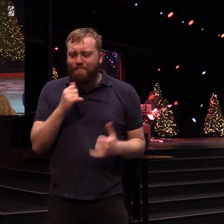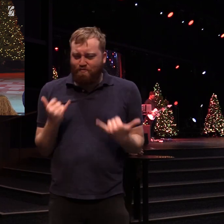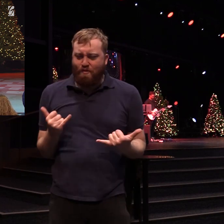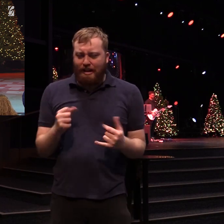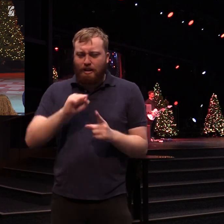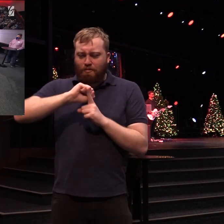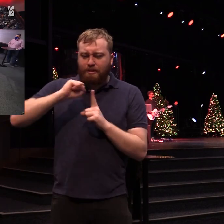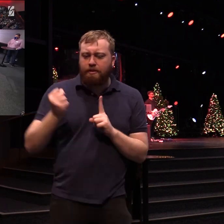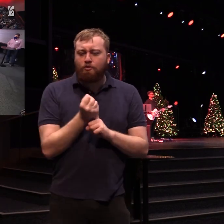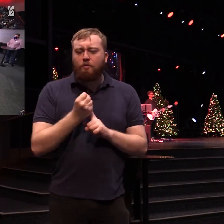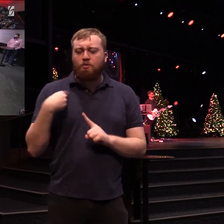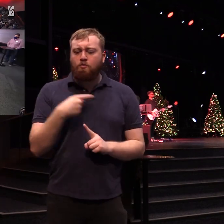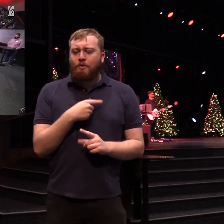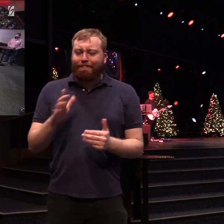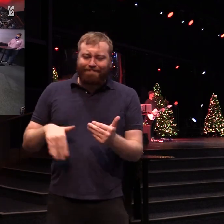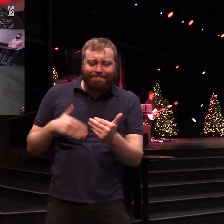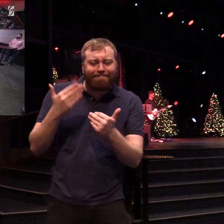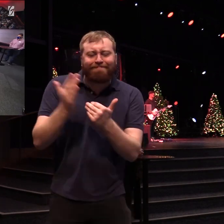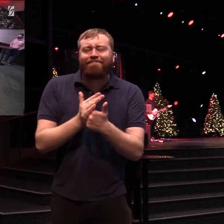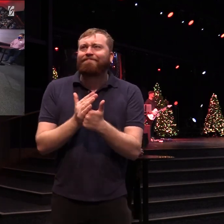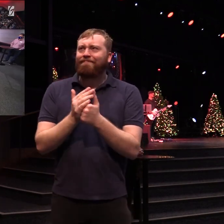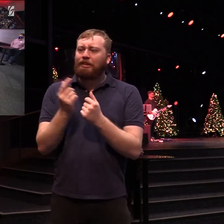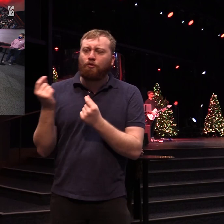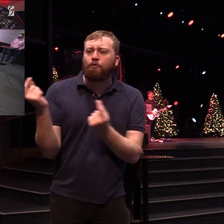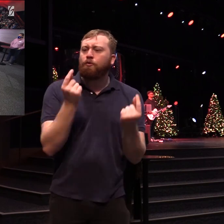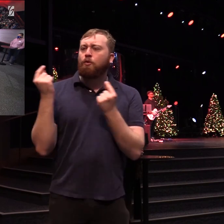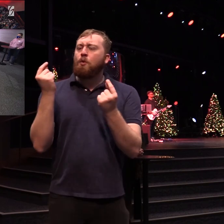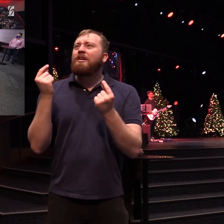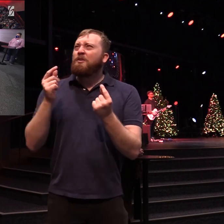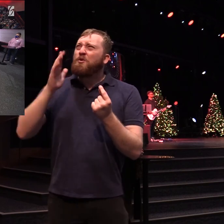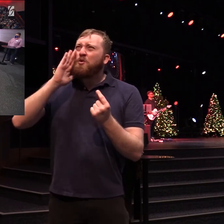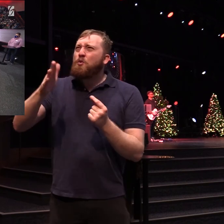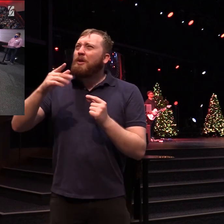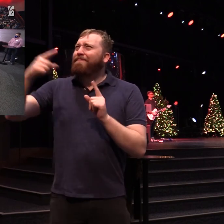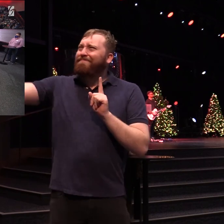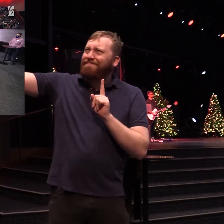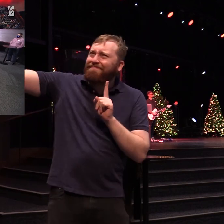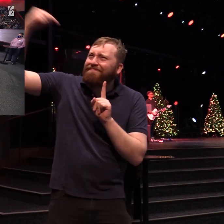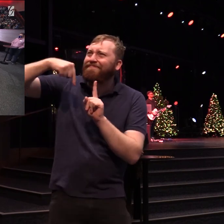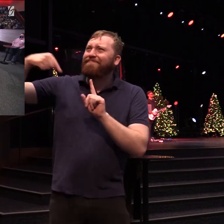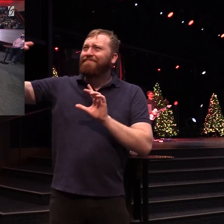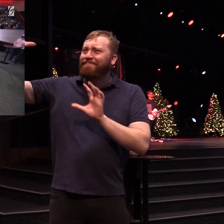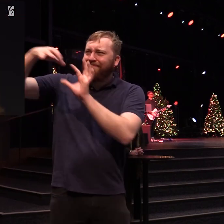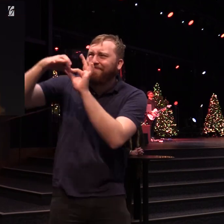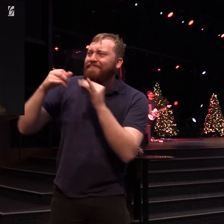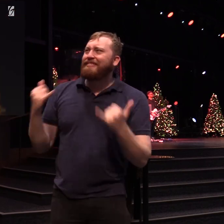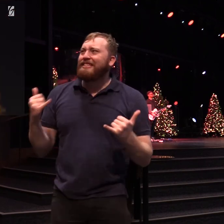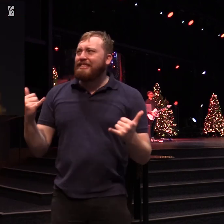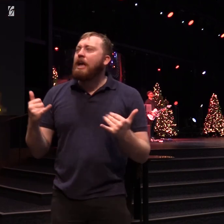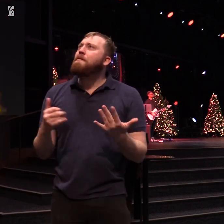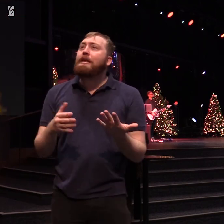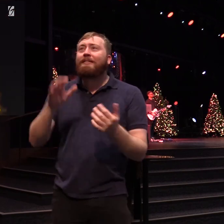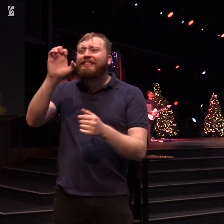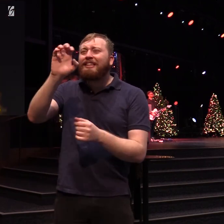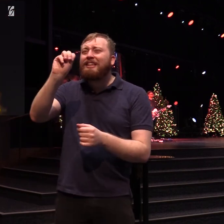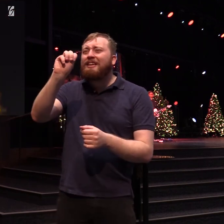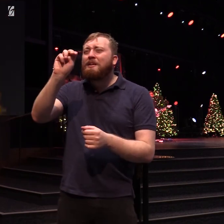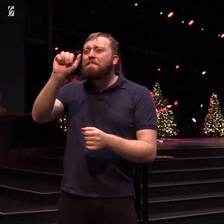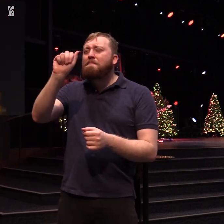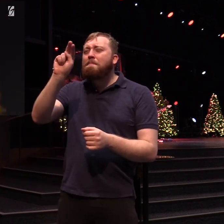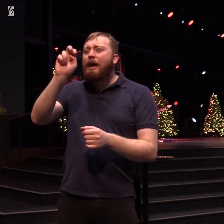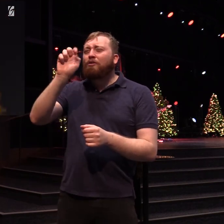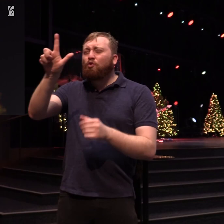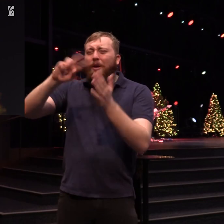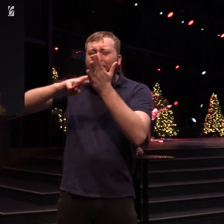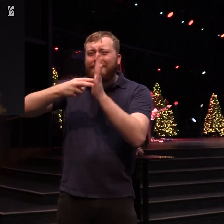that we can take the next step. God, would you meet us today? Lord, make your presence known. Emmanuel, be God with us. In this season right now,